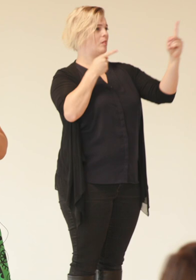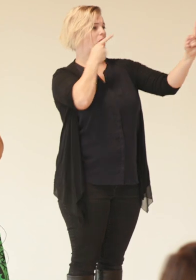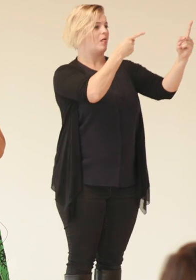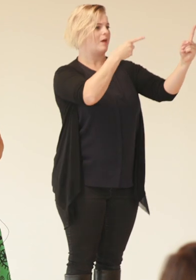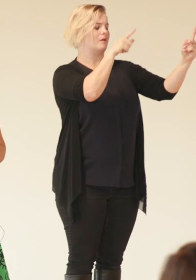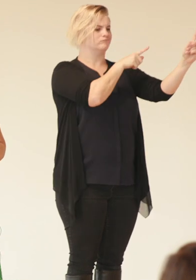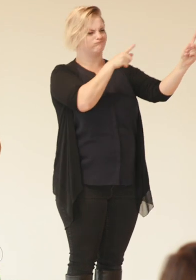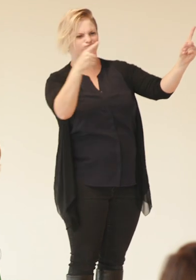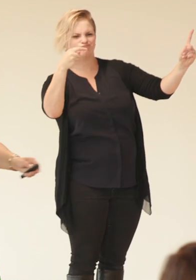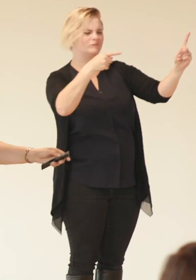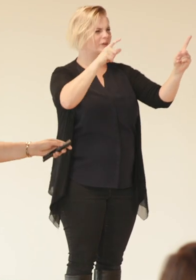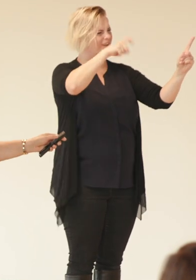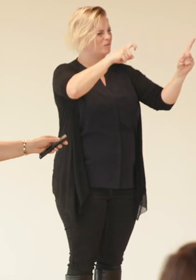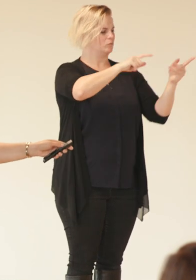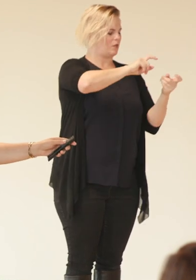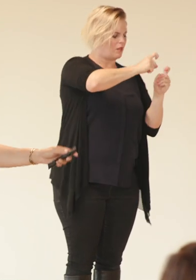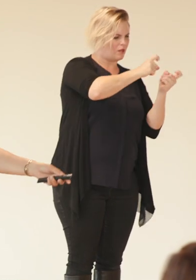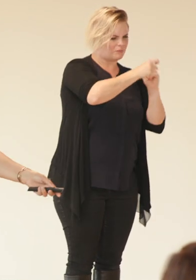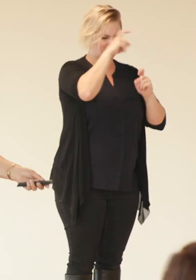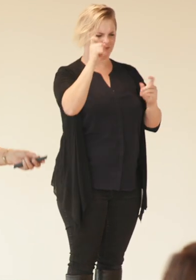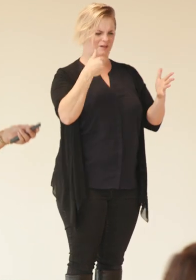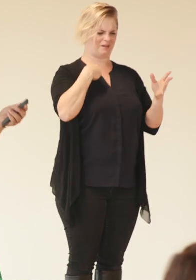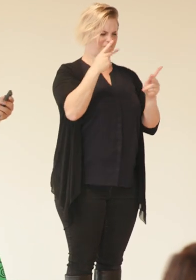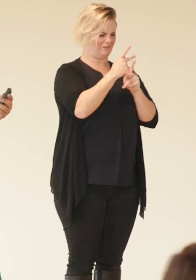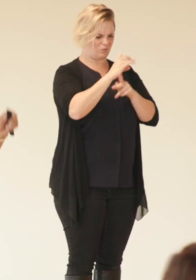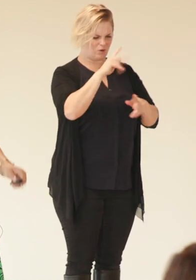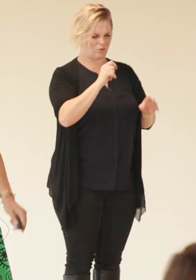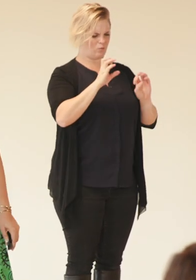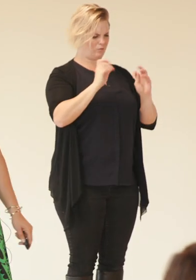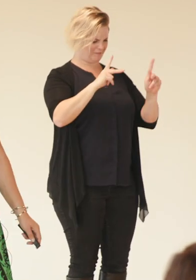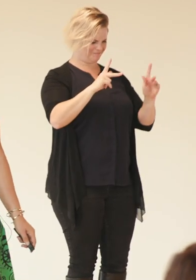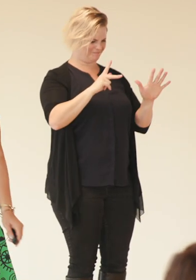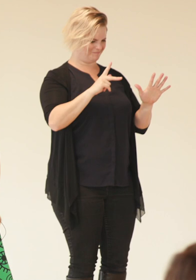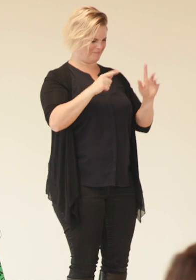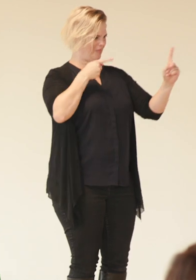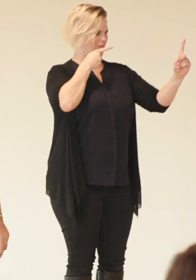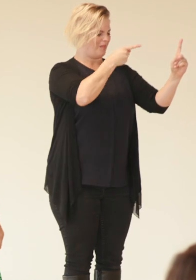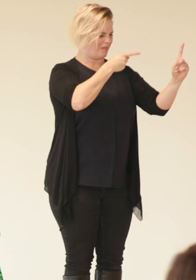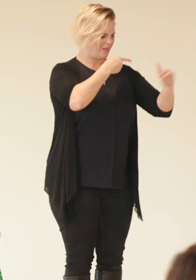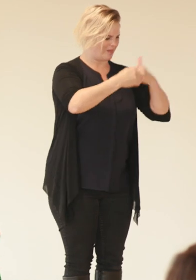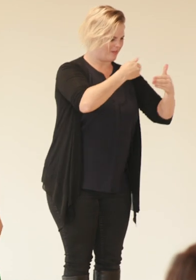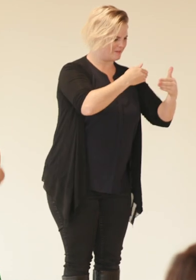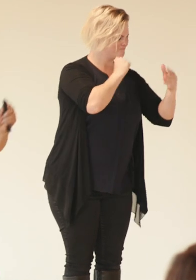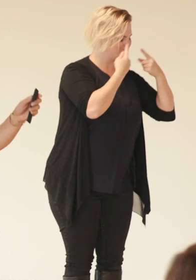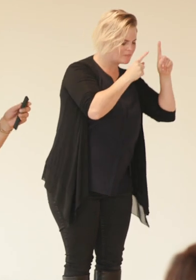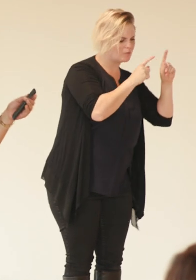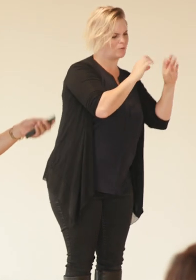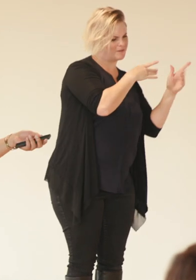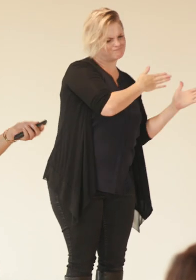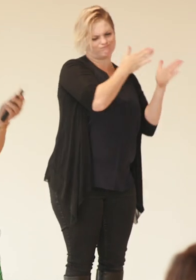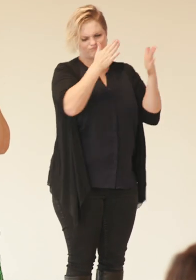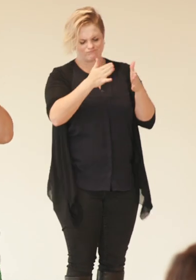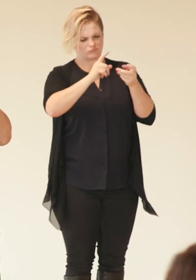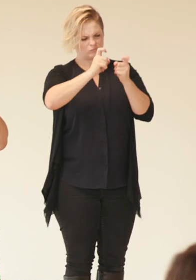a full manual with instructions of what I needed to do. And that was not coming. So I had to ask a